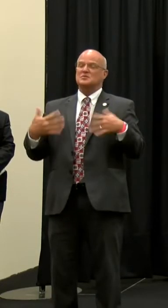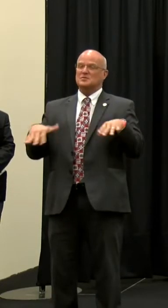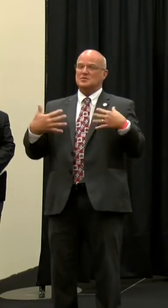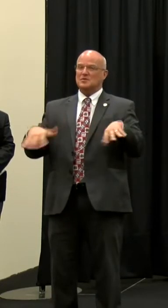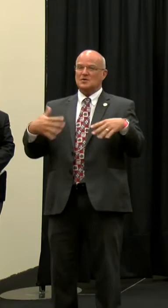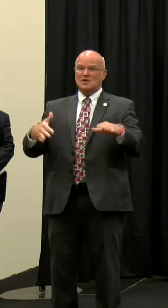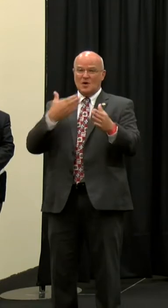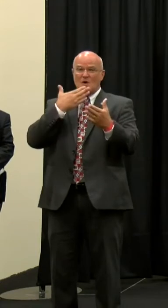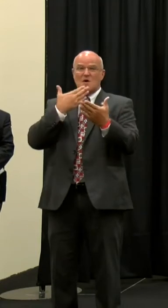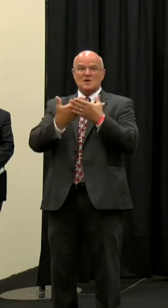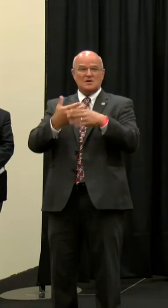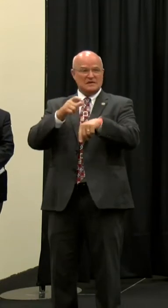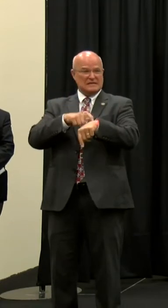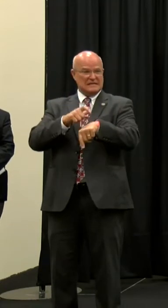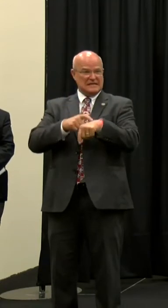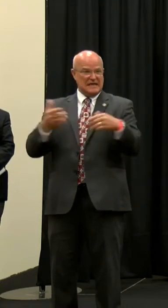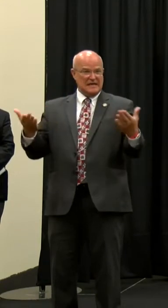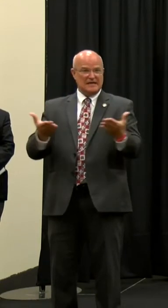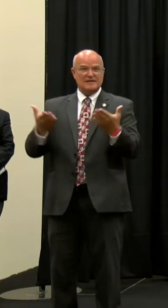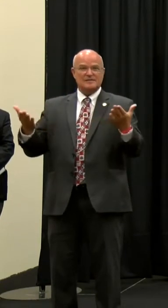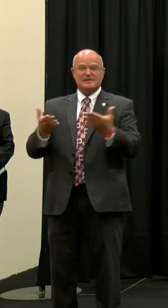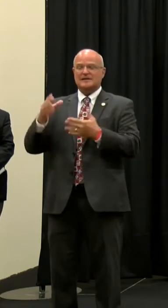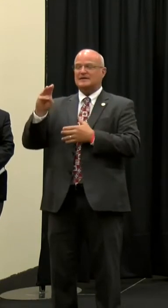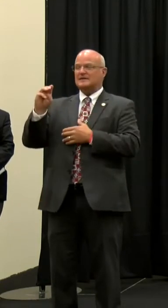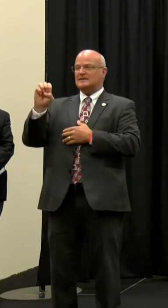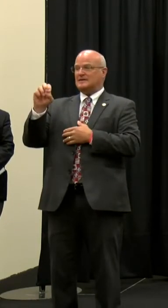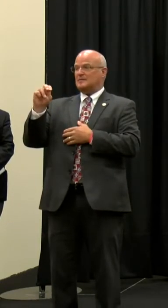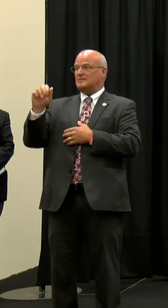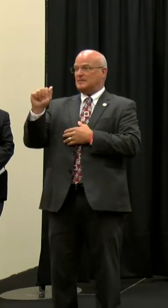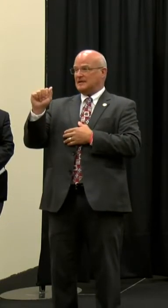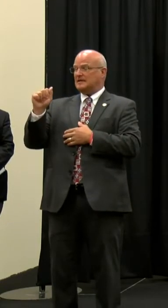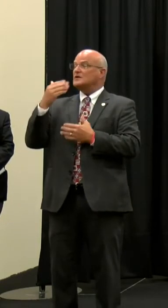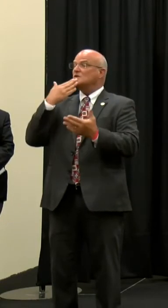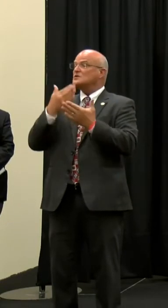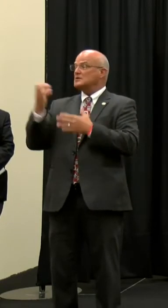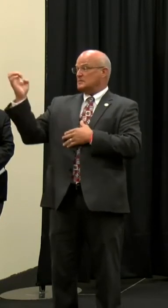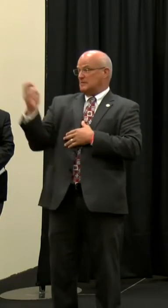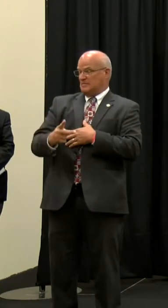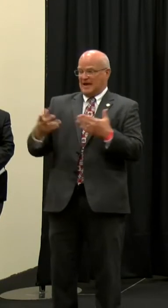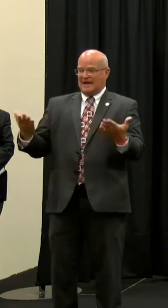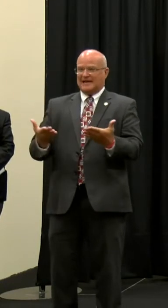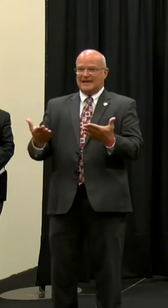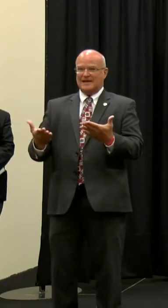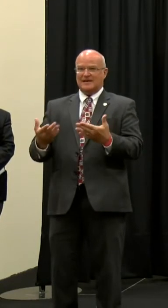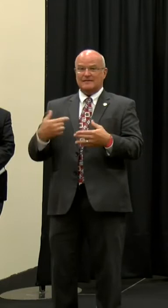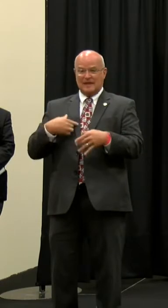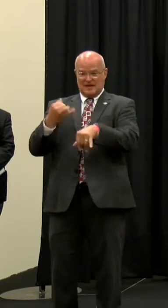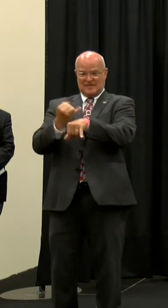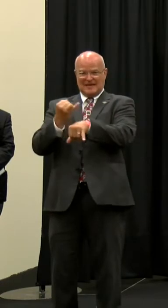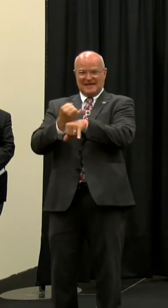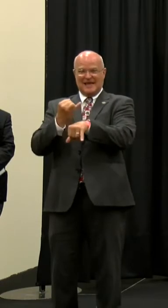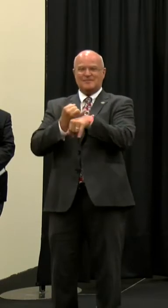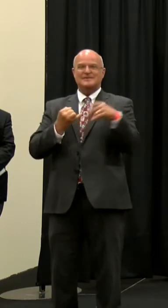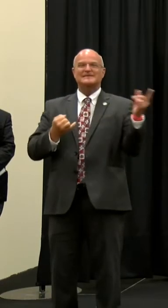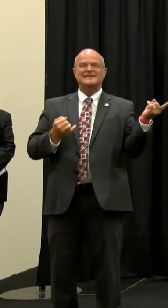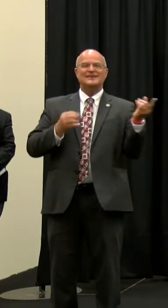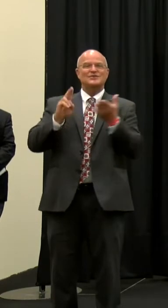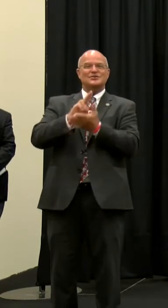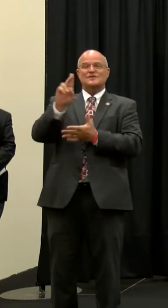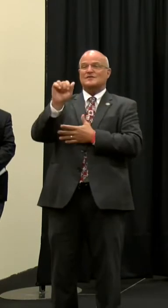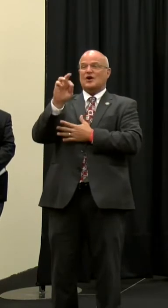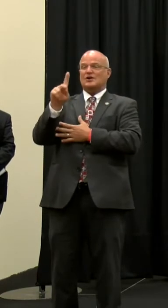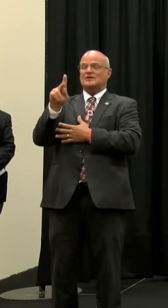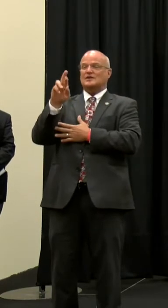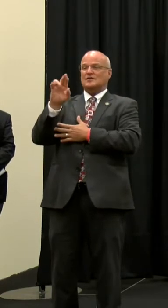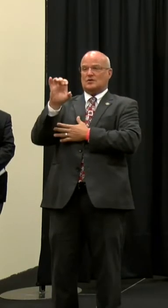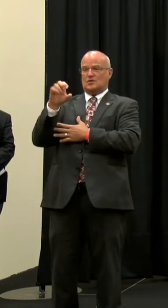very instructive time here in Mena, and it's great to be back. And I'm on the campus, of course, of the University of Arkansas,